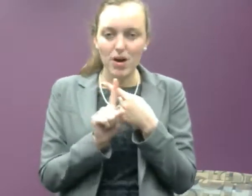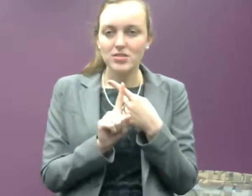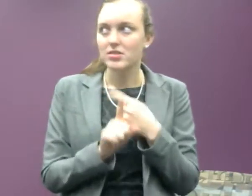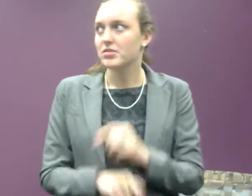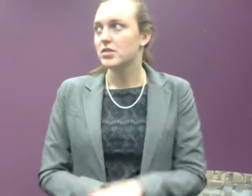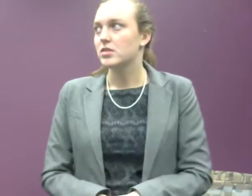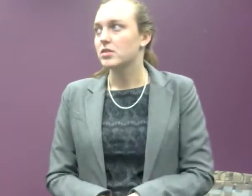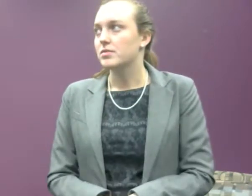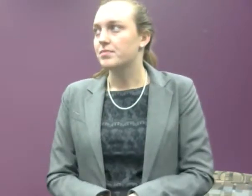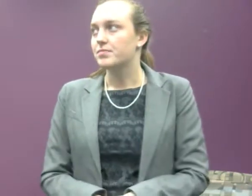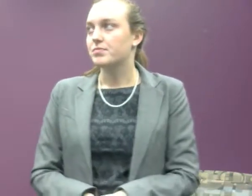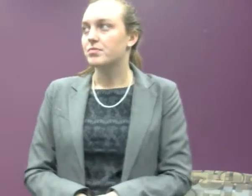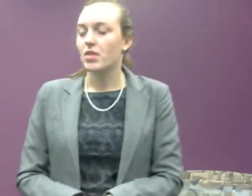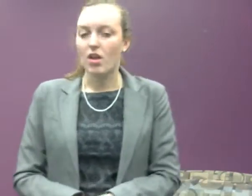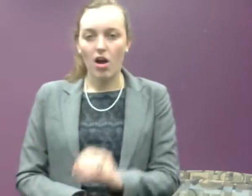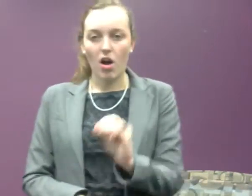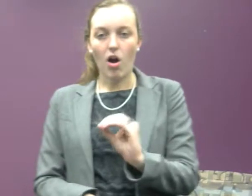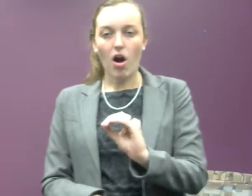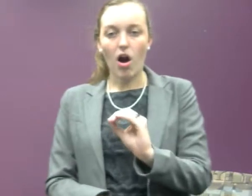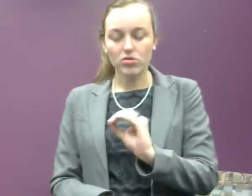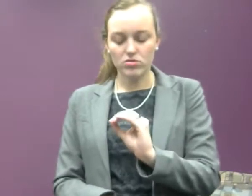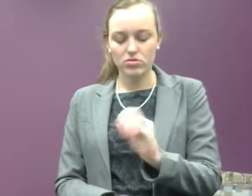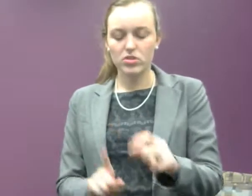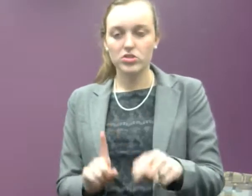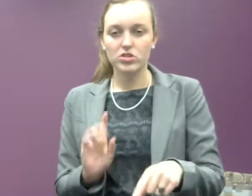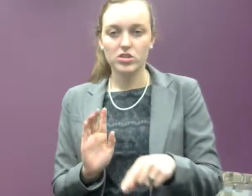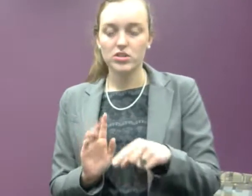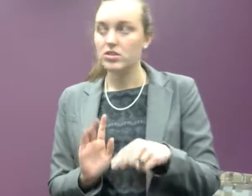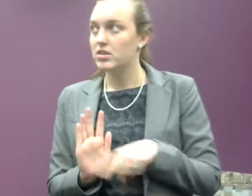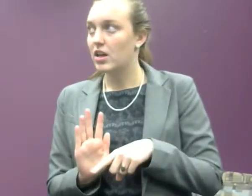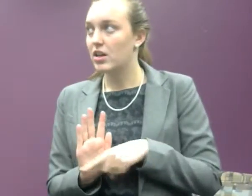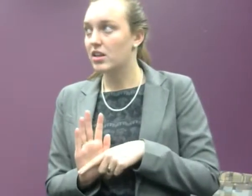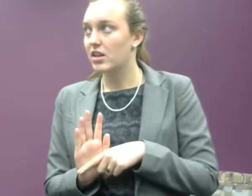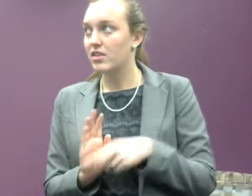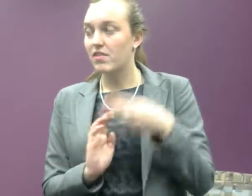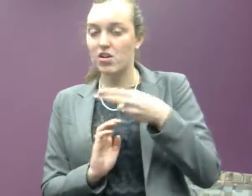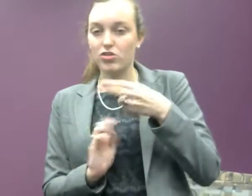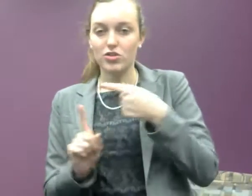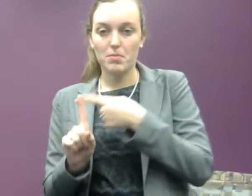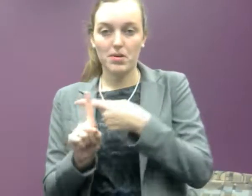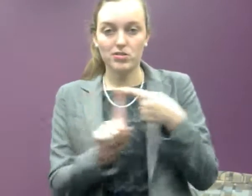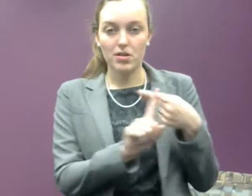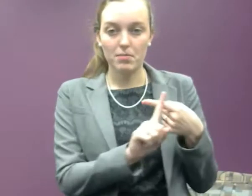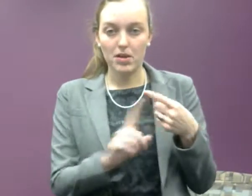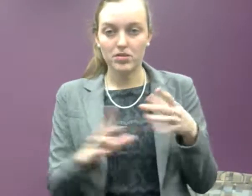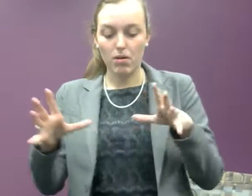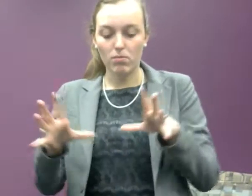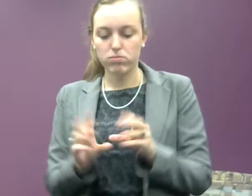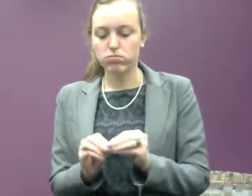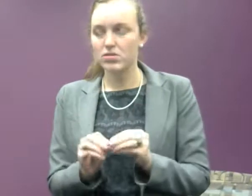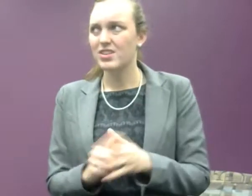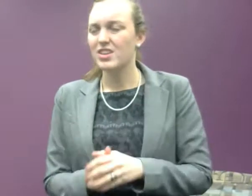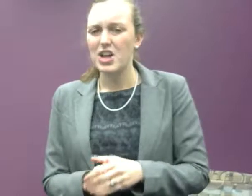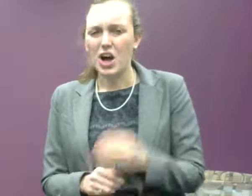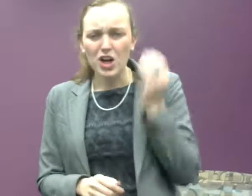positive charge at its two hydrogen ends. Well, this causes an attraction. You've probably taken a balloon and rubbed it on your clothes, or rubbed it on your hair and stuck it